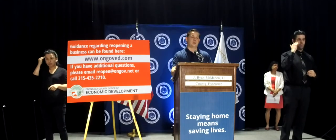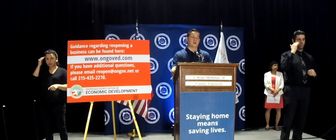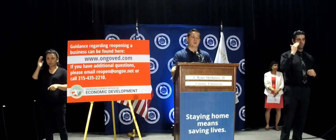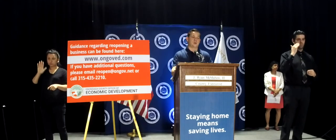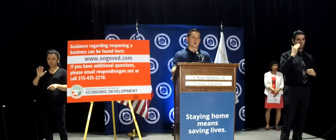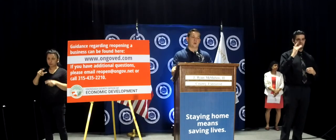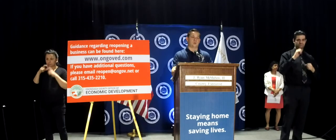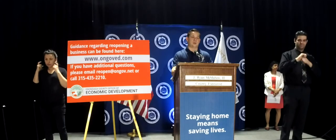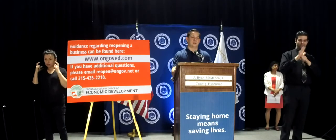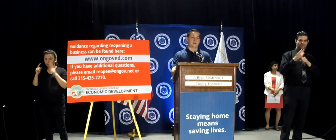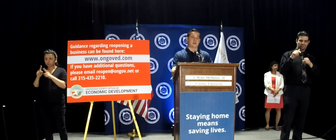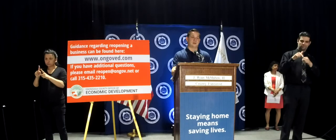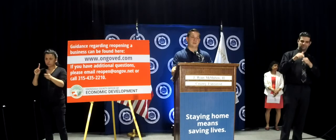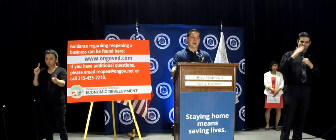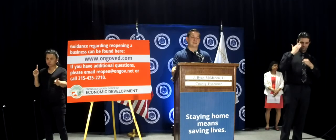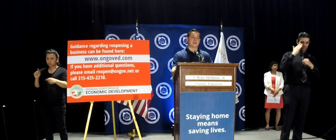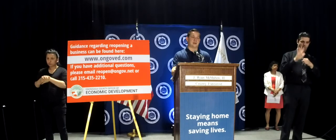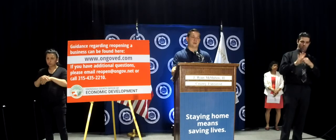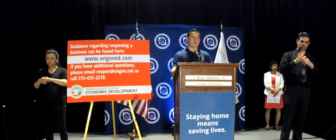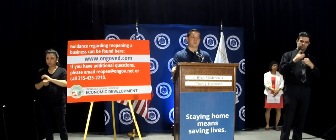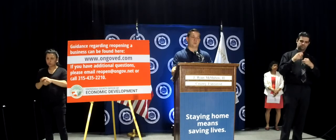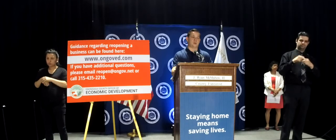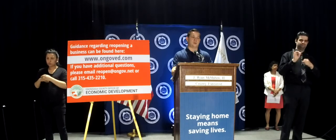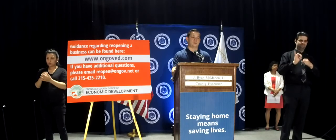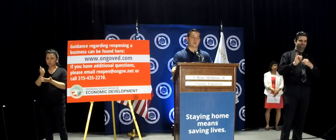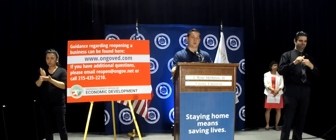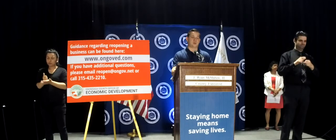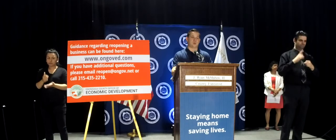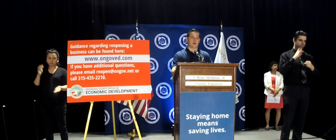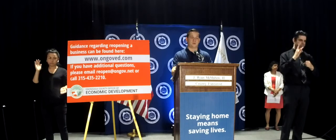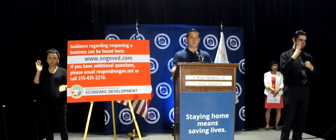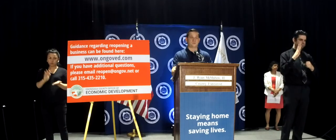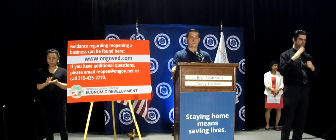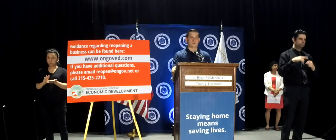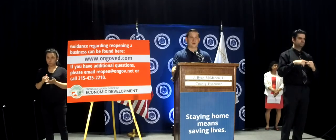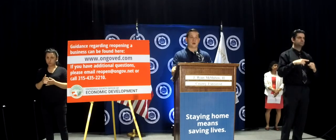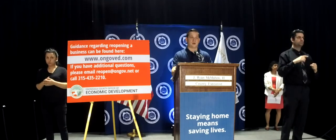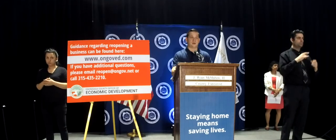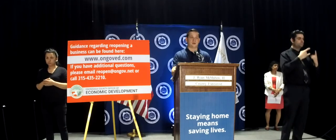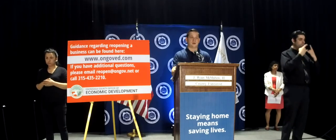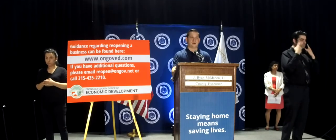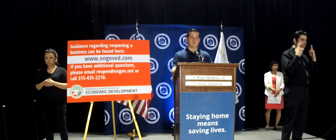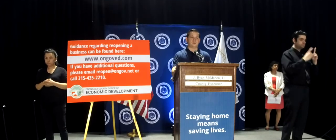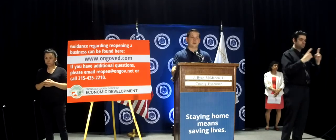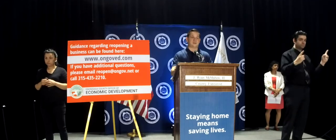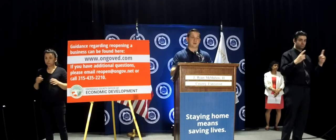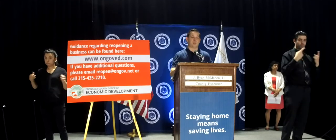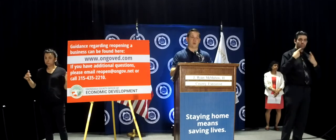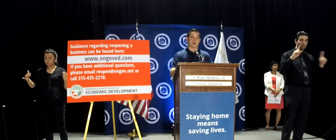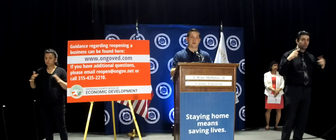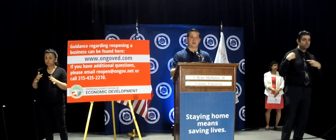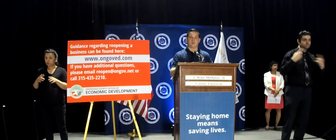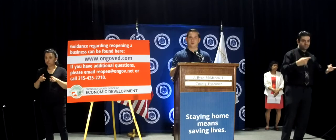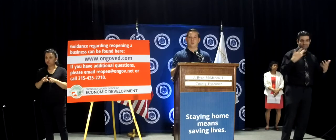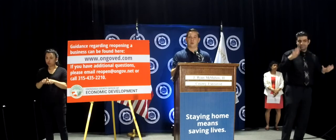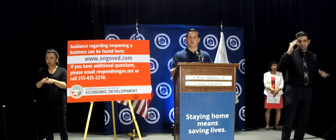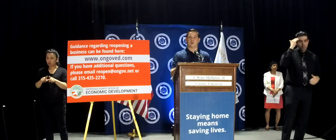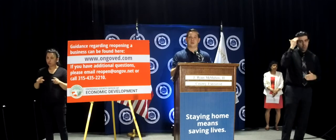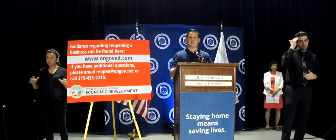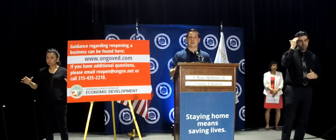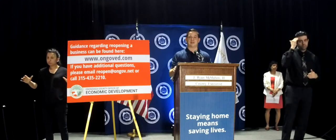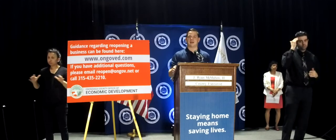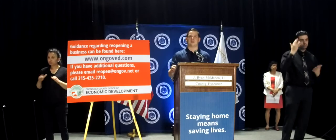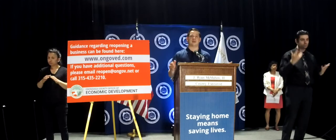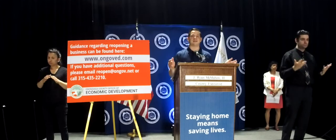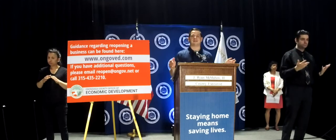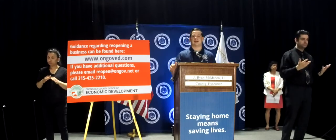work. So the mass gatherings will be a situation where, and at some point, if we do well with the